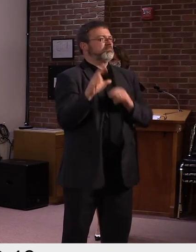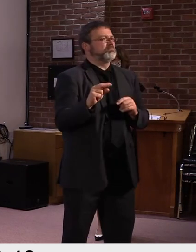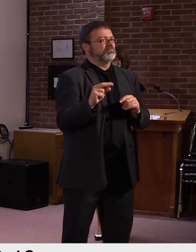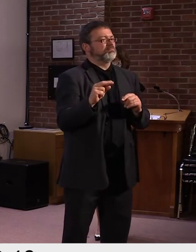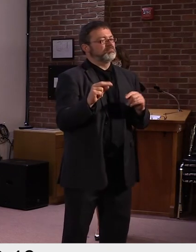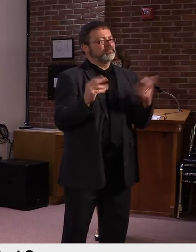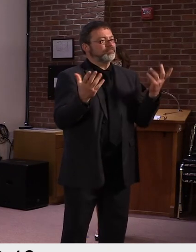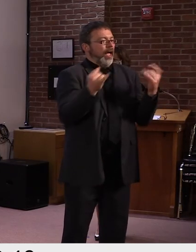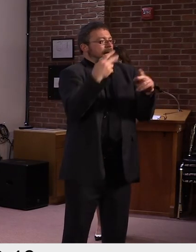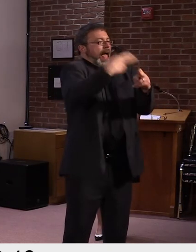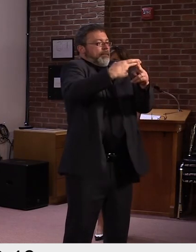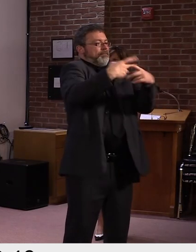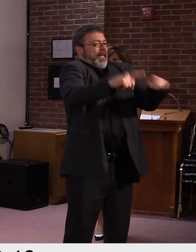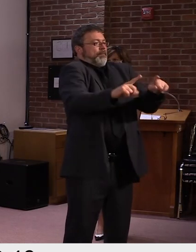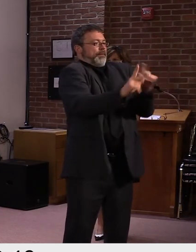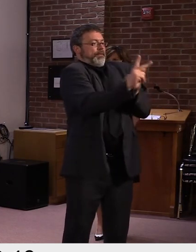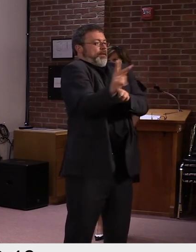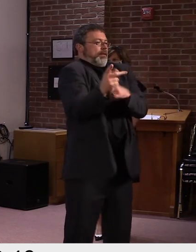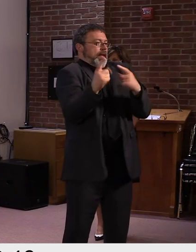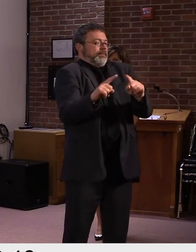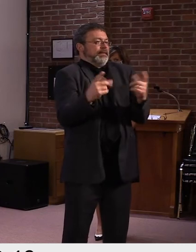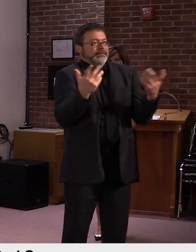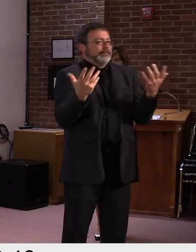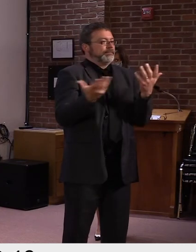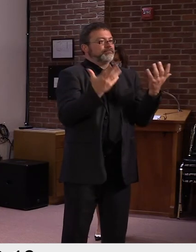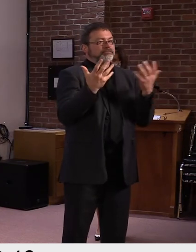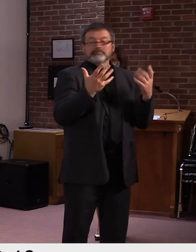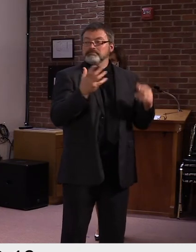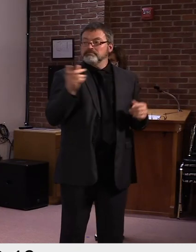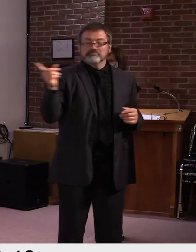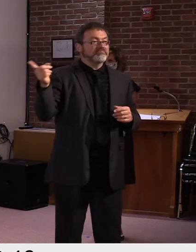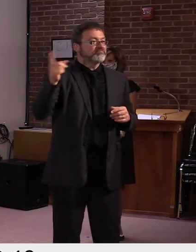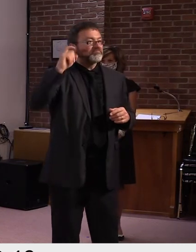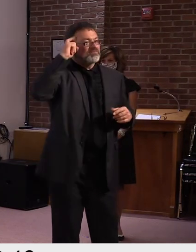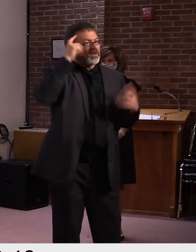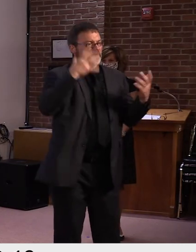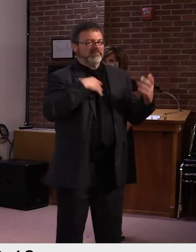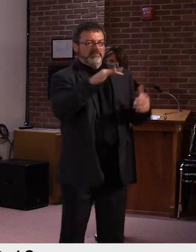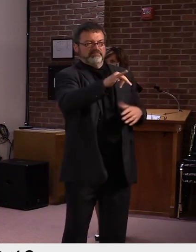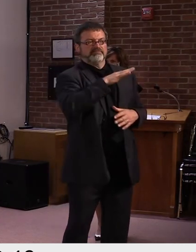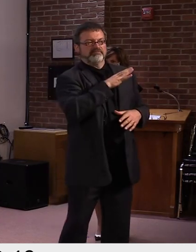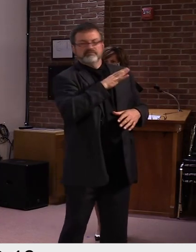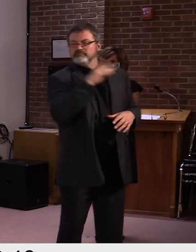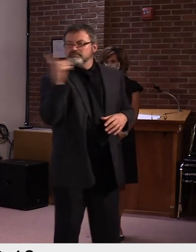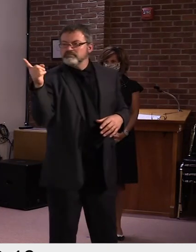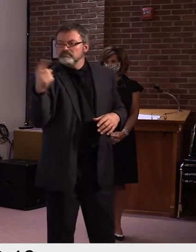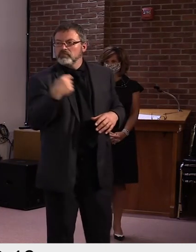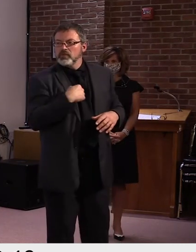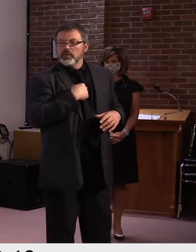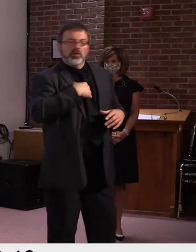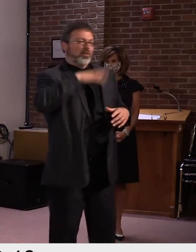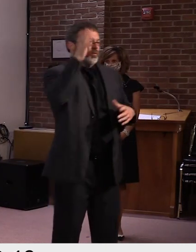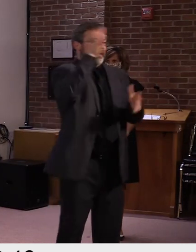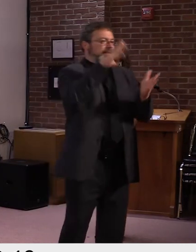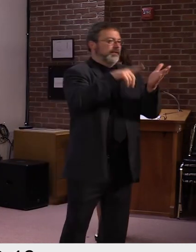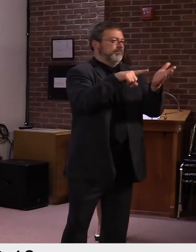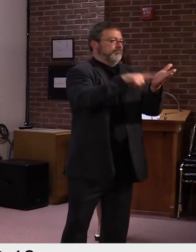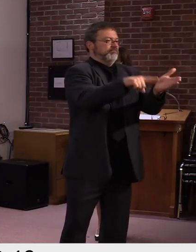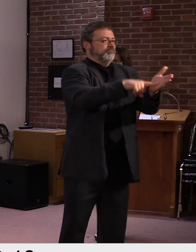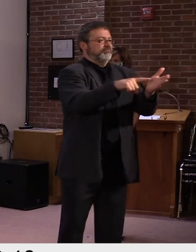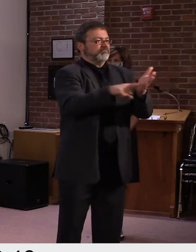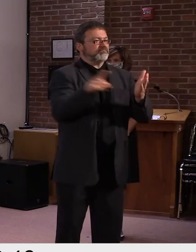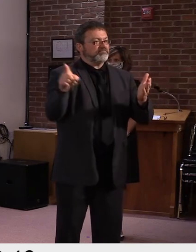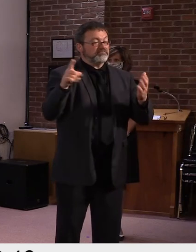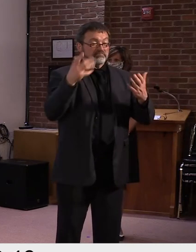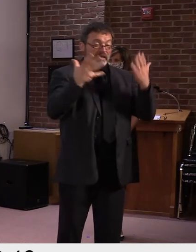Yeah, we'd be happy to look into that, obviously. And maybe just, at the very least, changing the K to a C